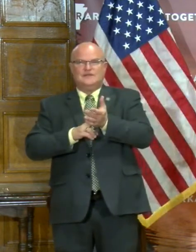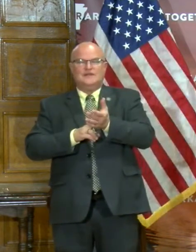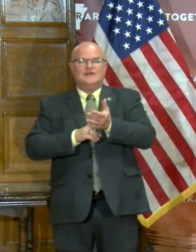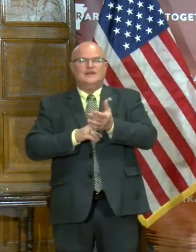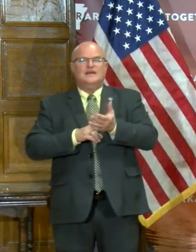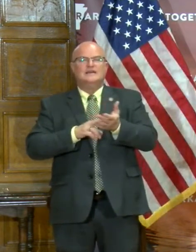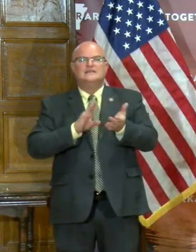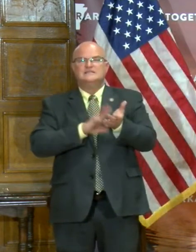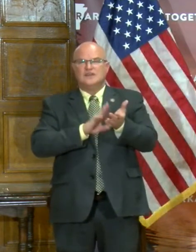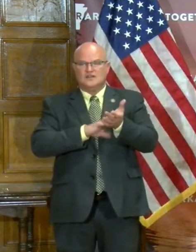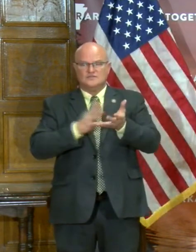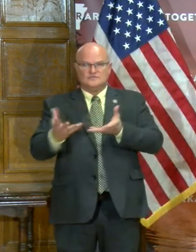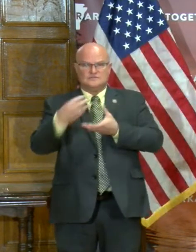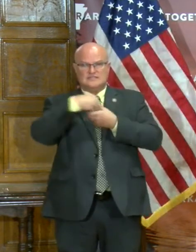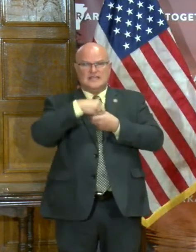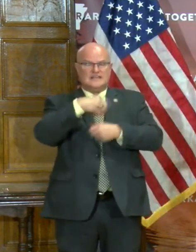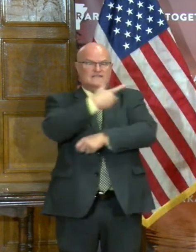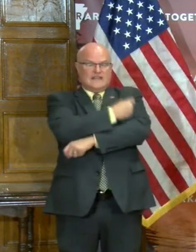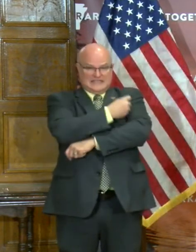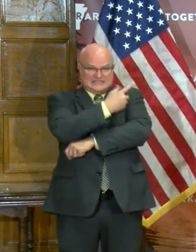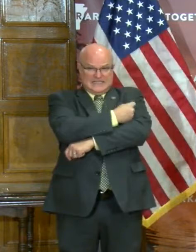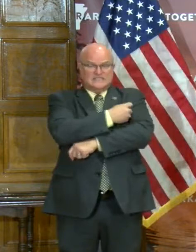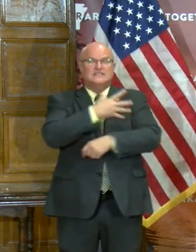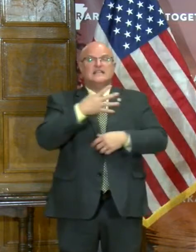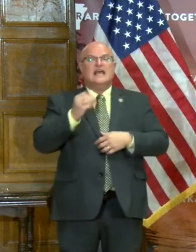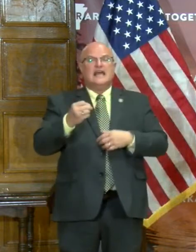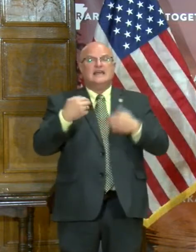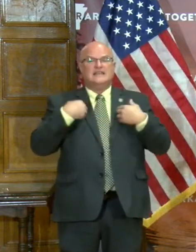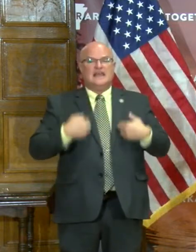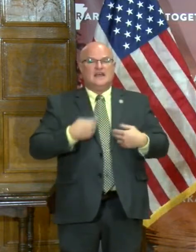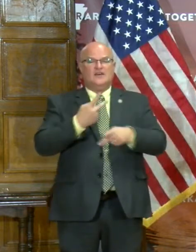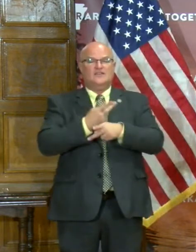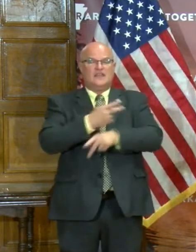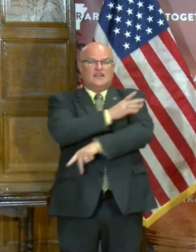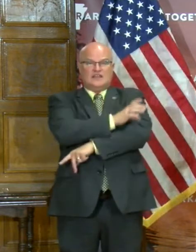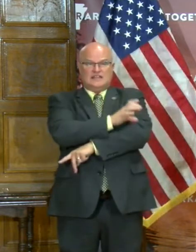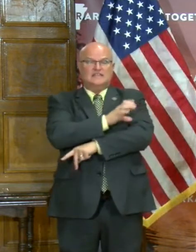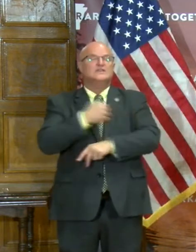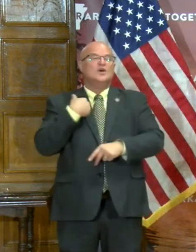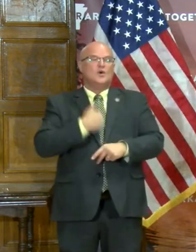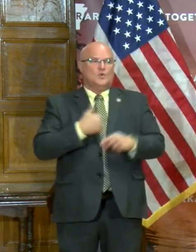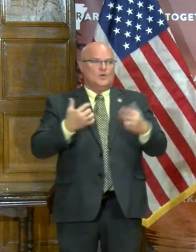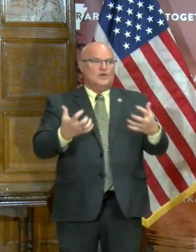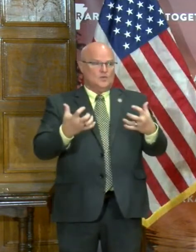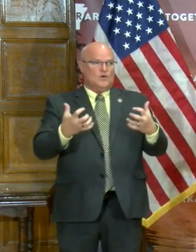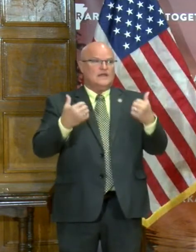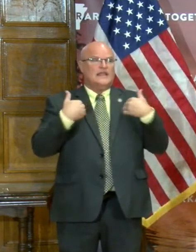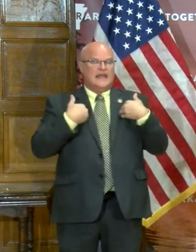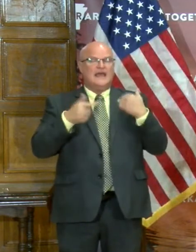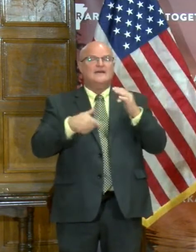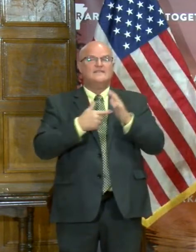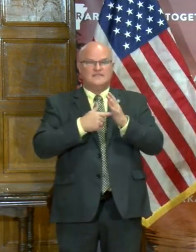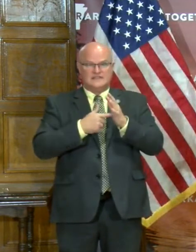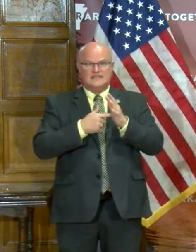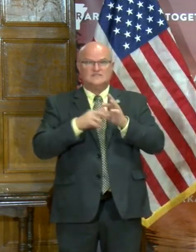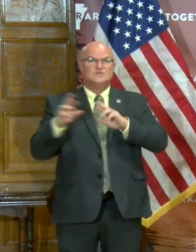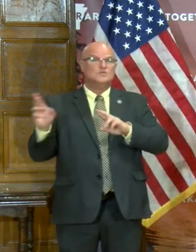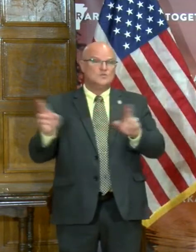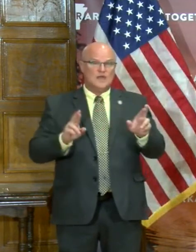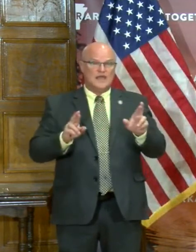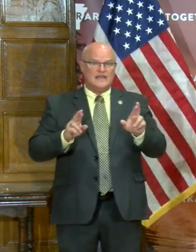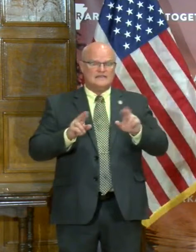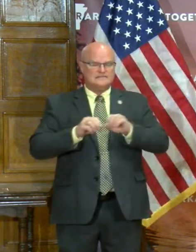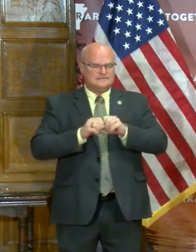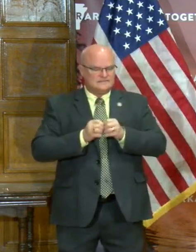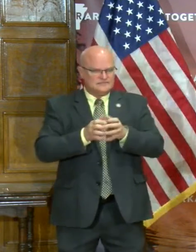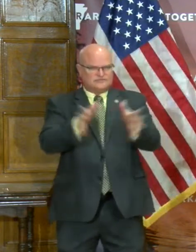providers to engage in vaccination and a healthcare clinic. So we want to be able to have this vaccine available widely